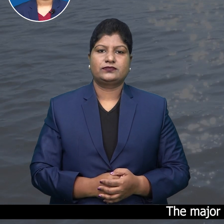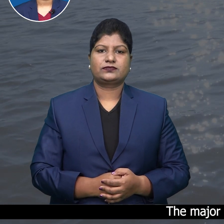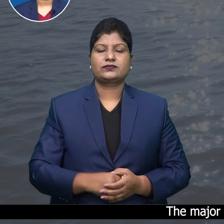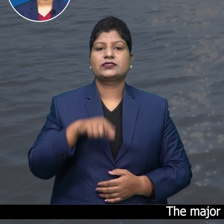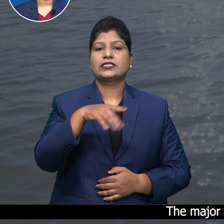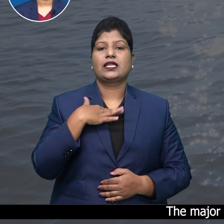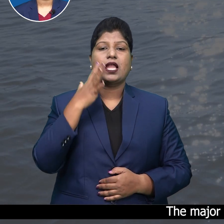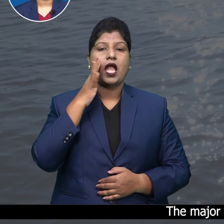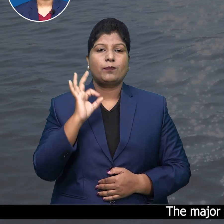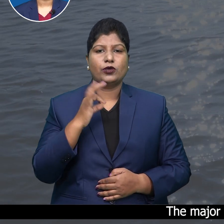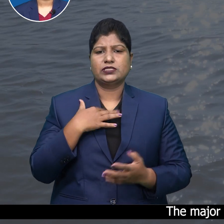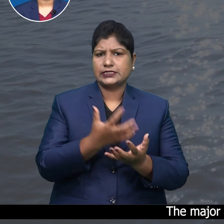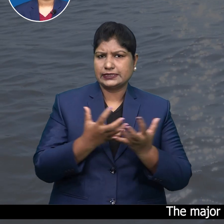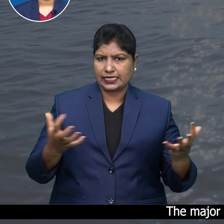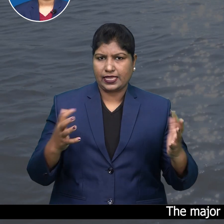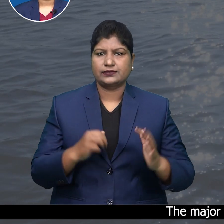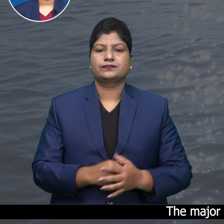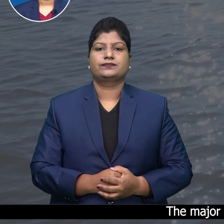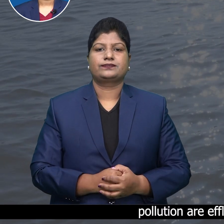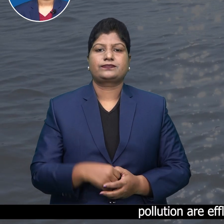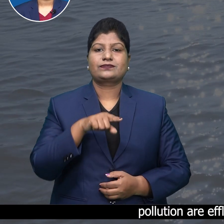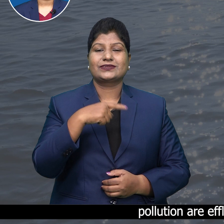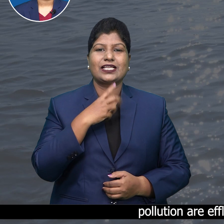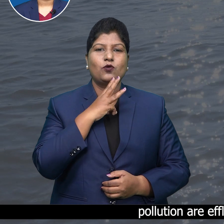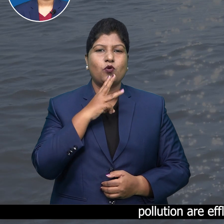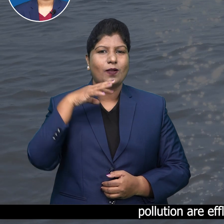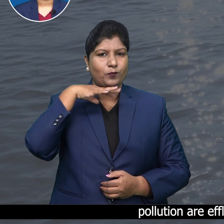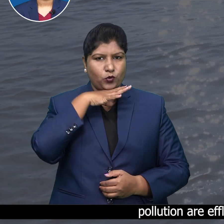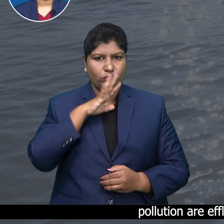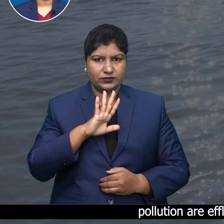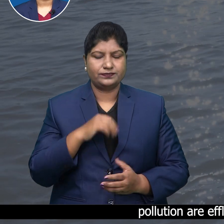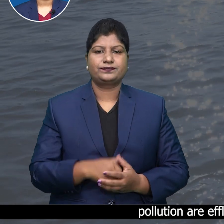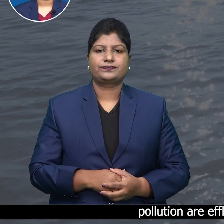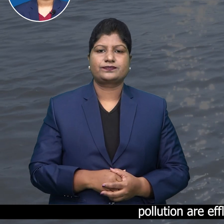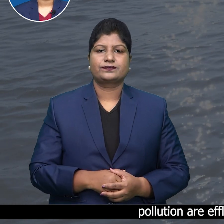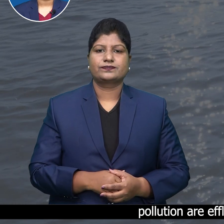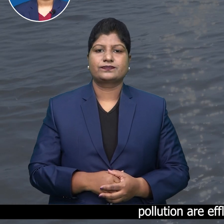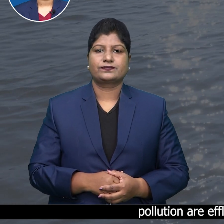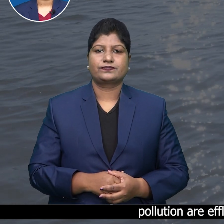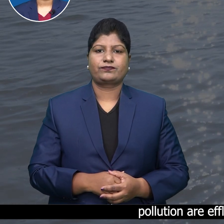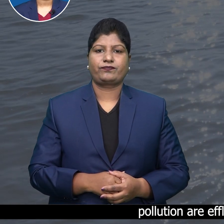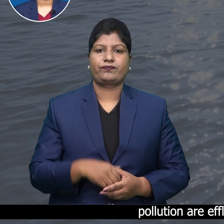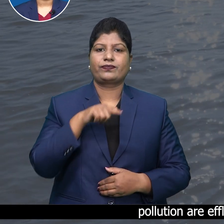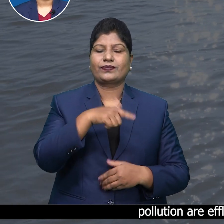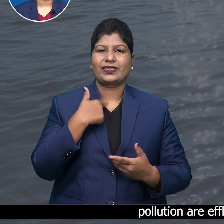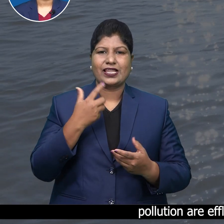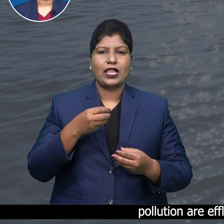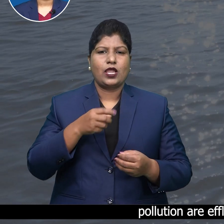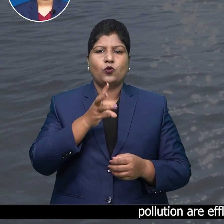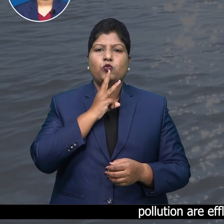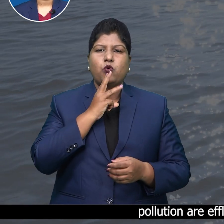The major sources of water pollution are effluents